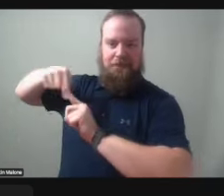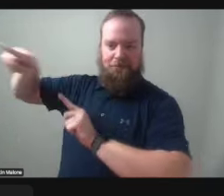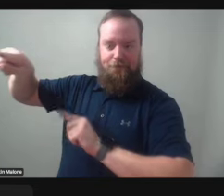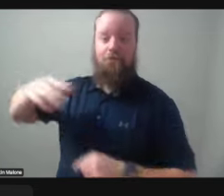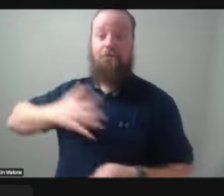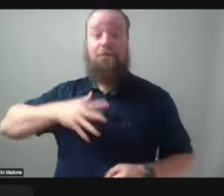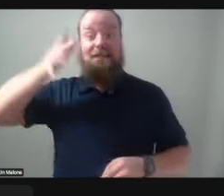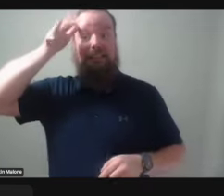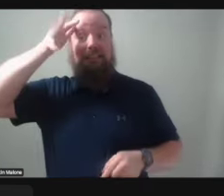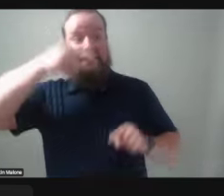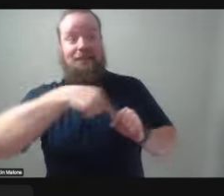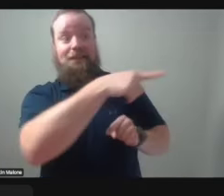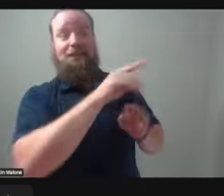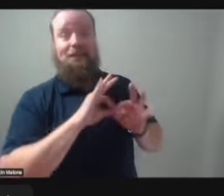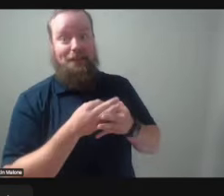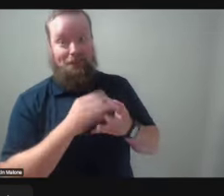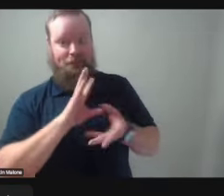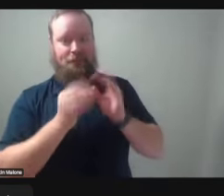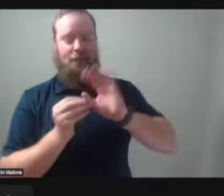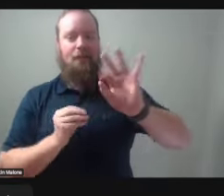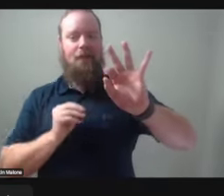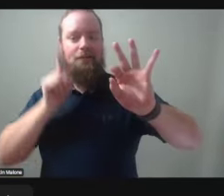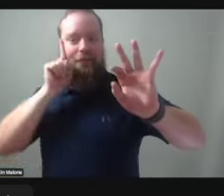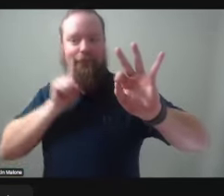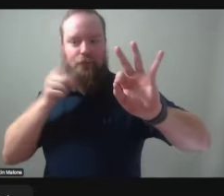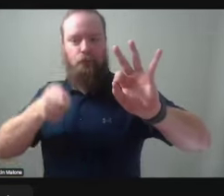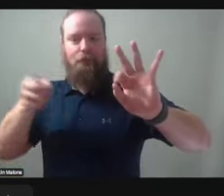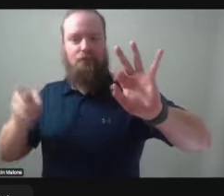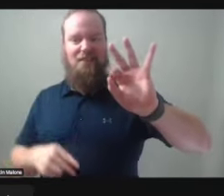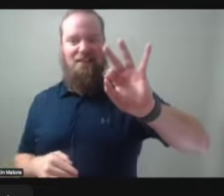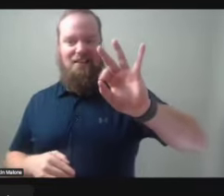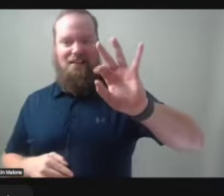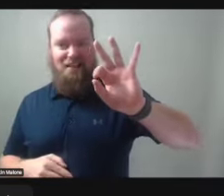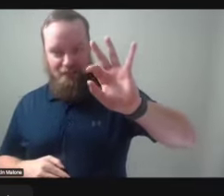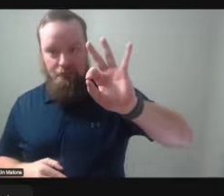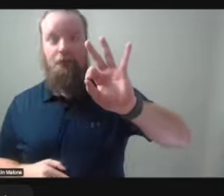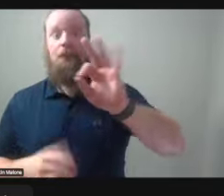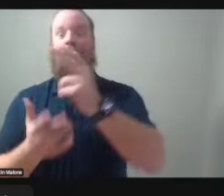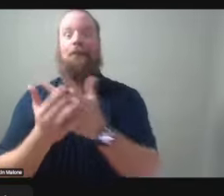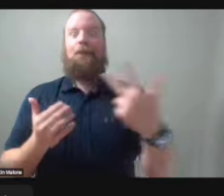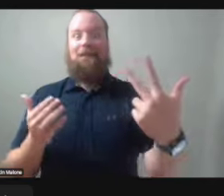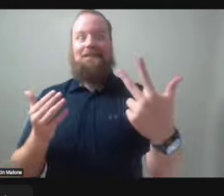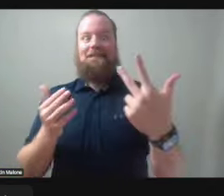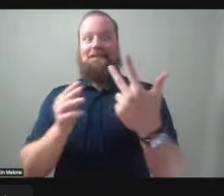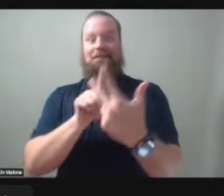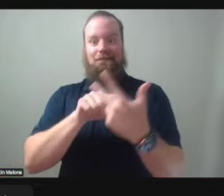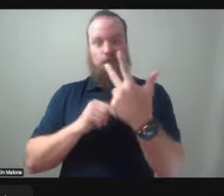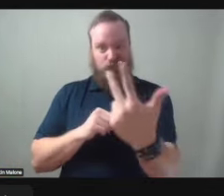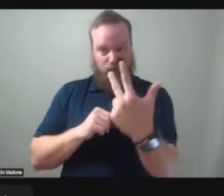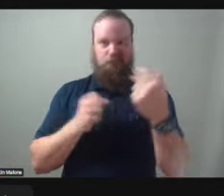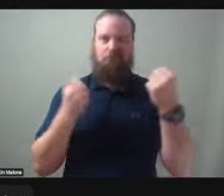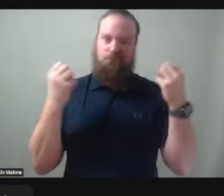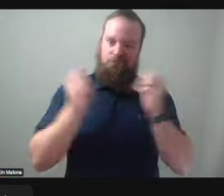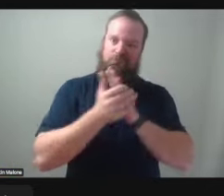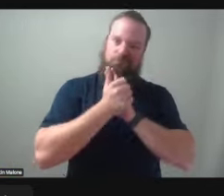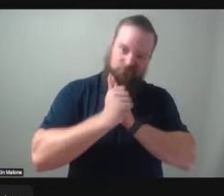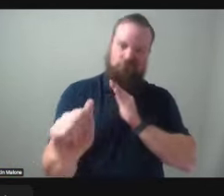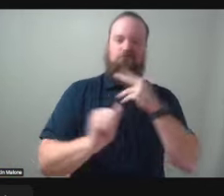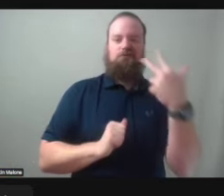are put off from the whole family and segregated in that way. In my entire family, there are 9 people